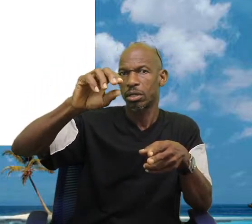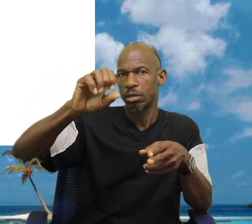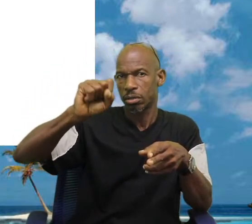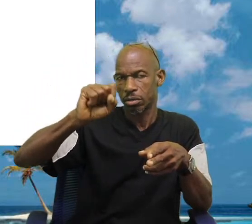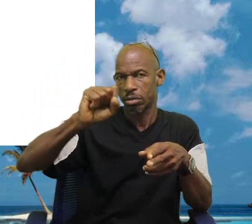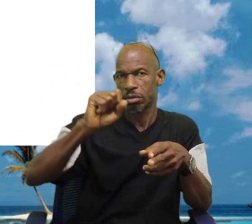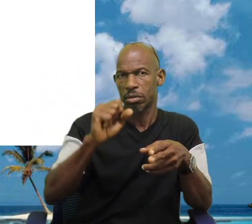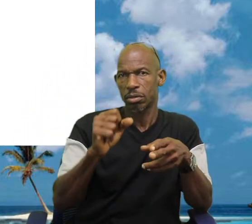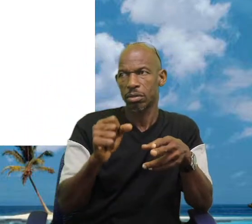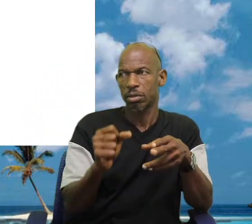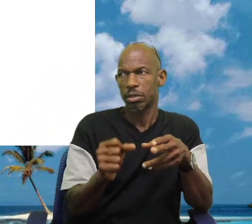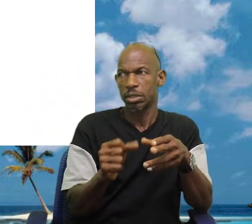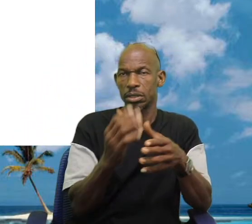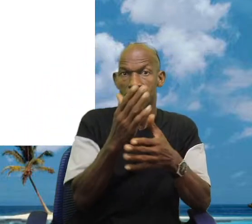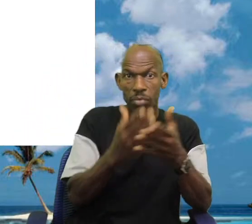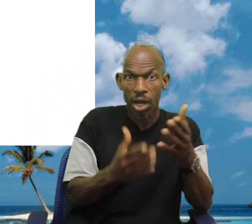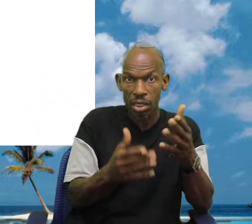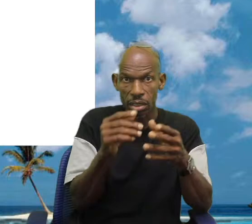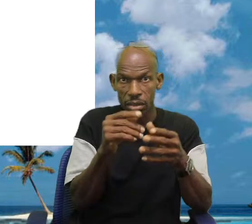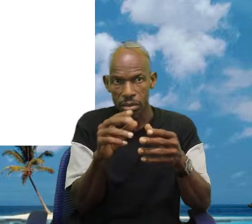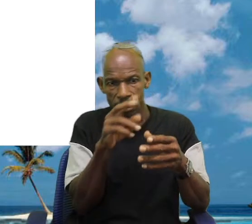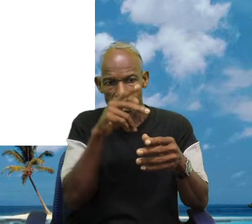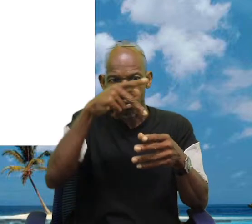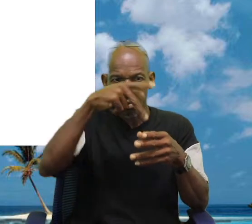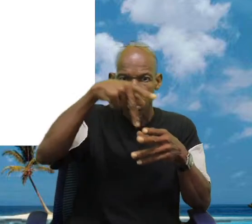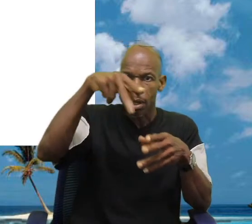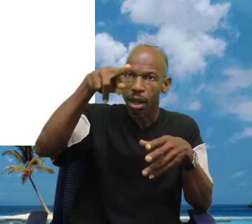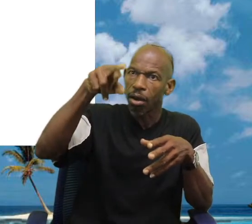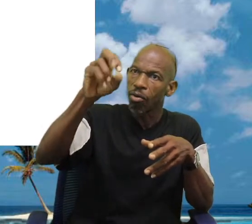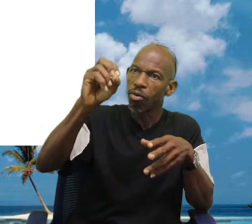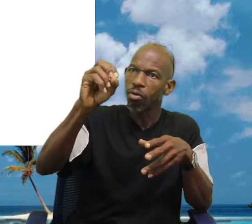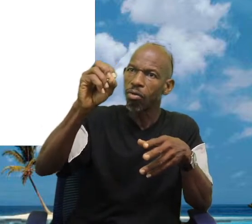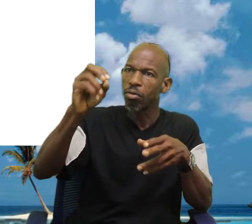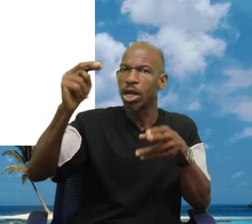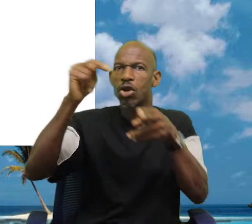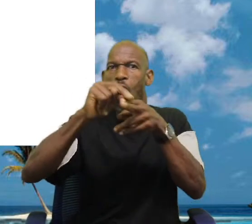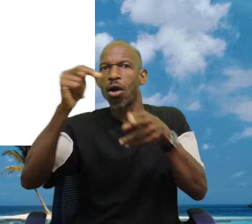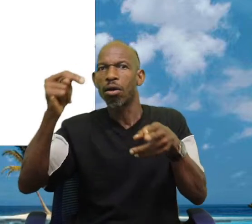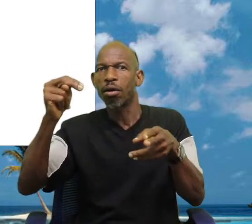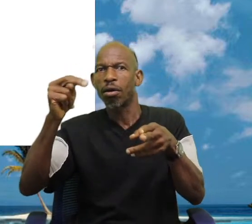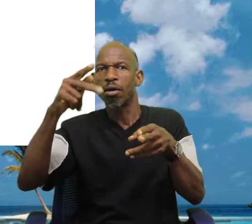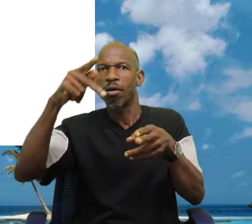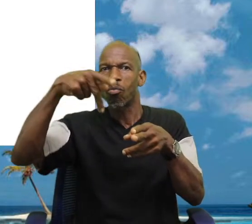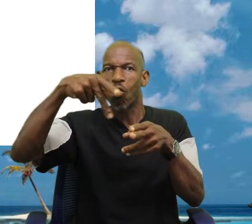at the end. So a pronoun, so you see in pro,